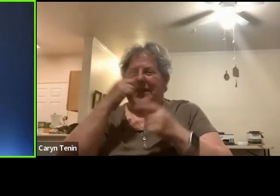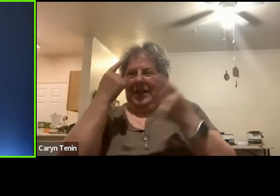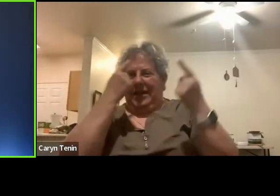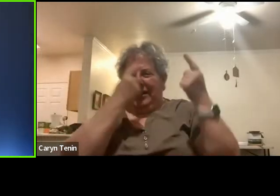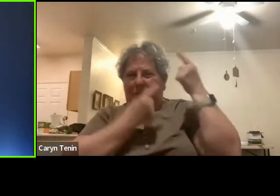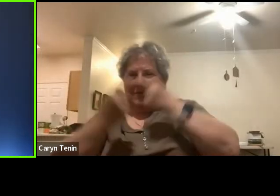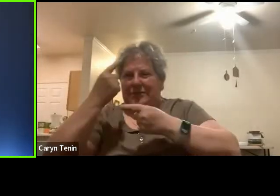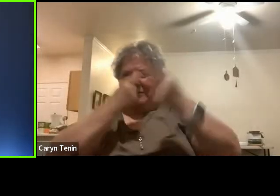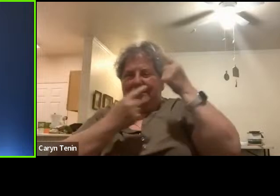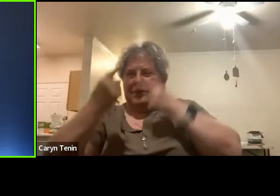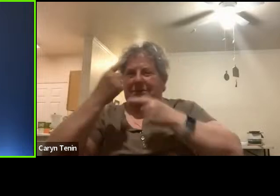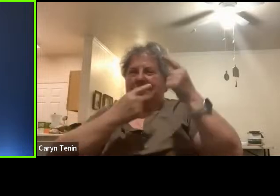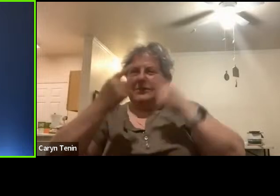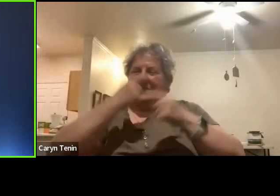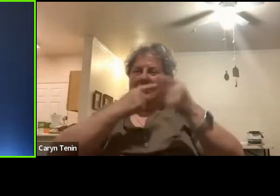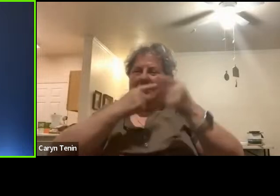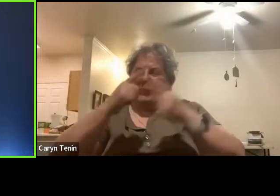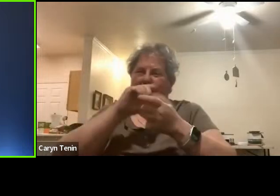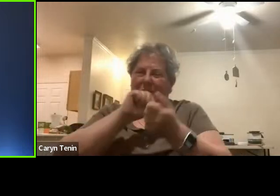asking the board